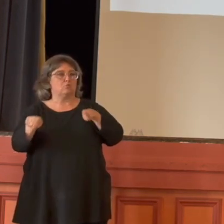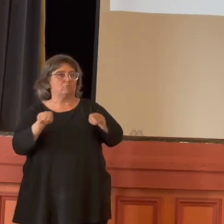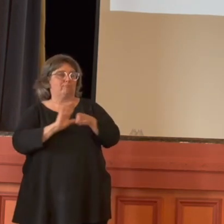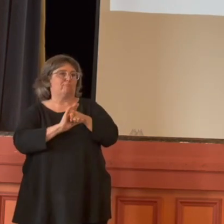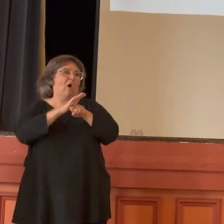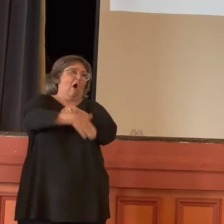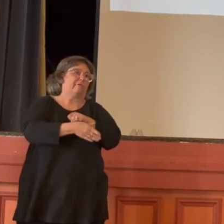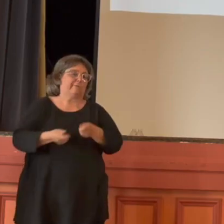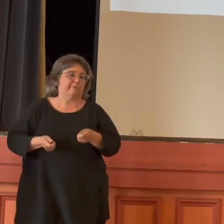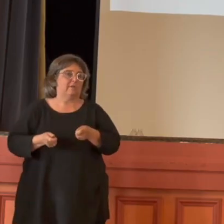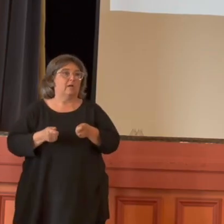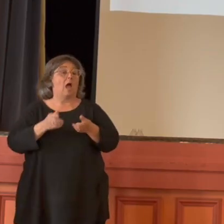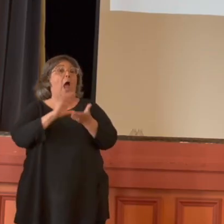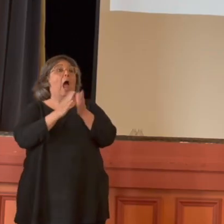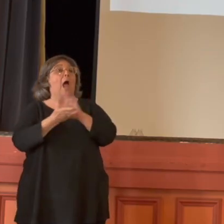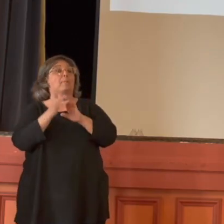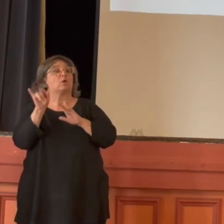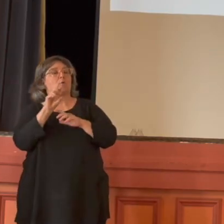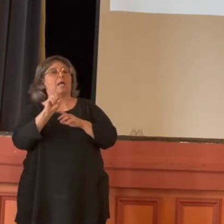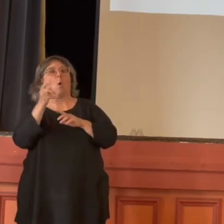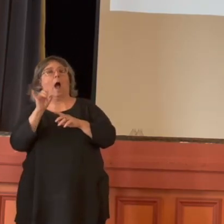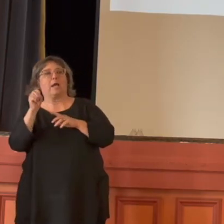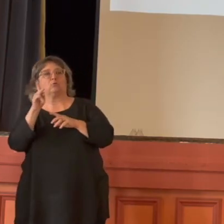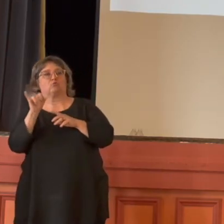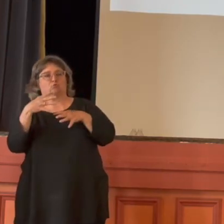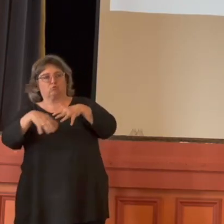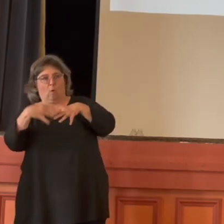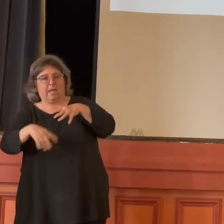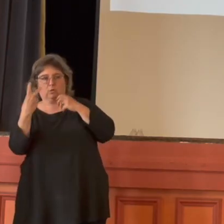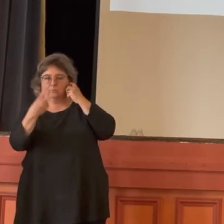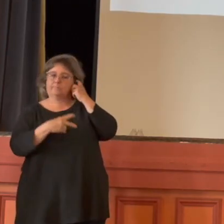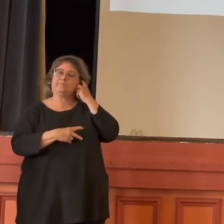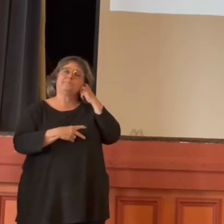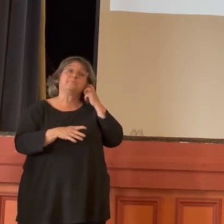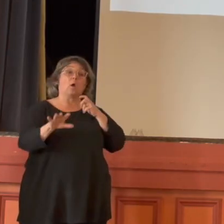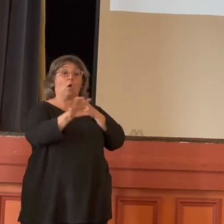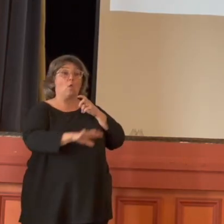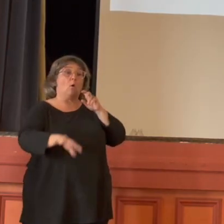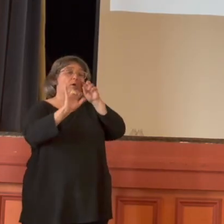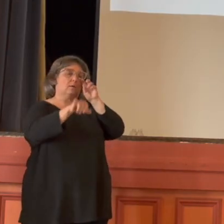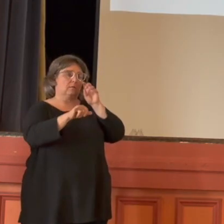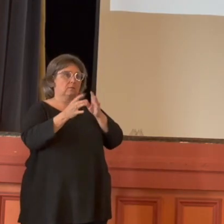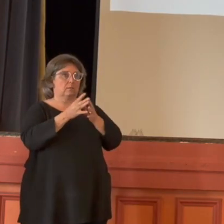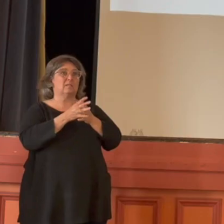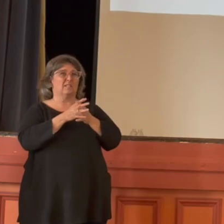were covered over and formed the Hamburg Drain and the Ohio Drain. And so those areas are